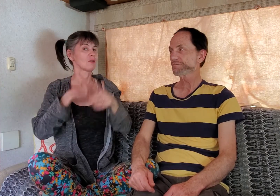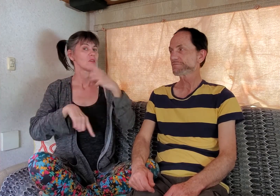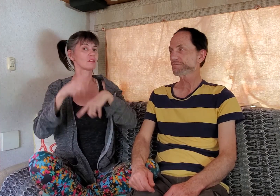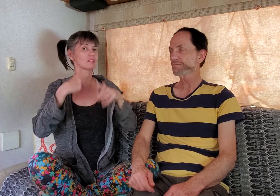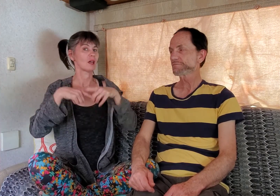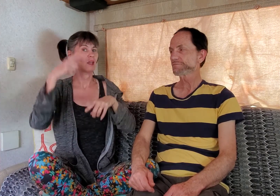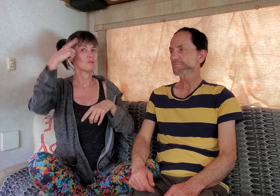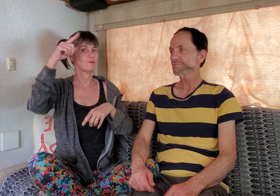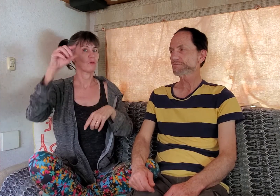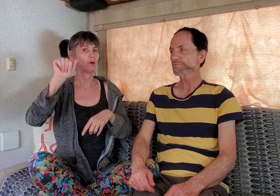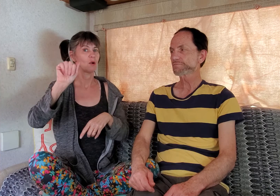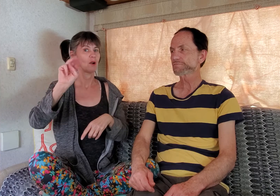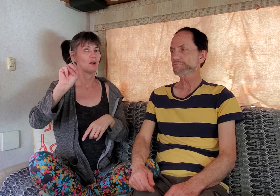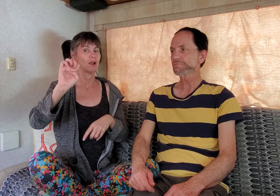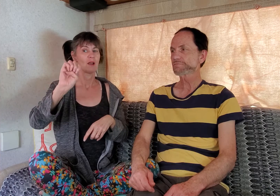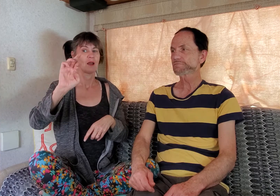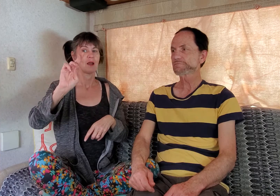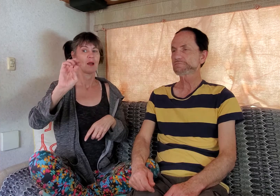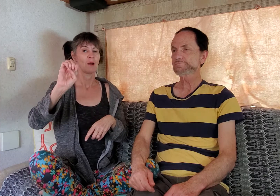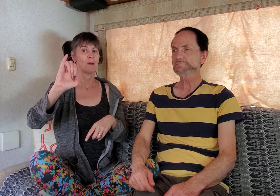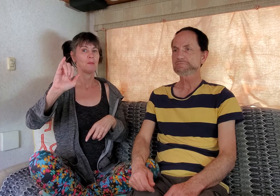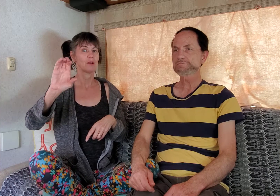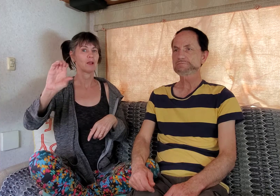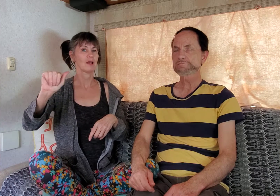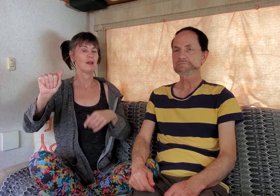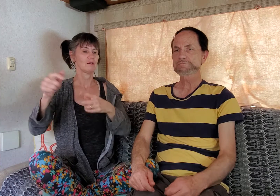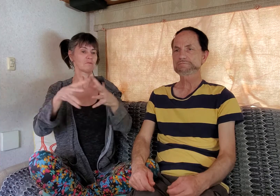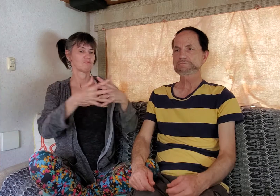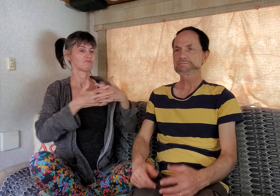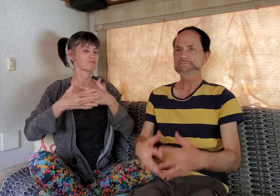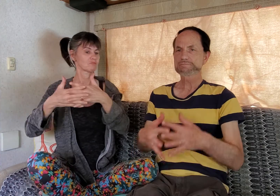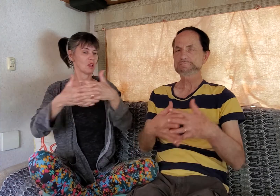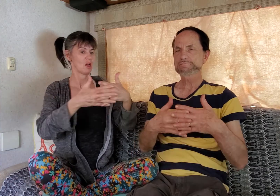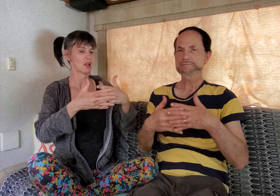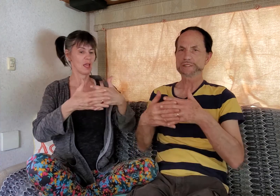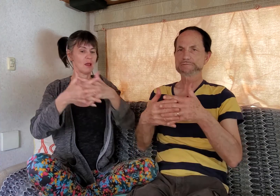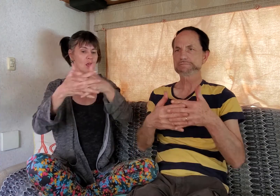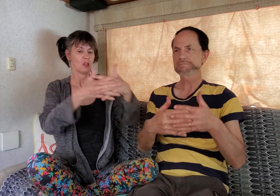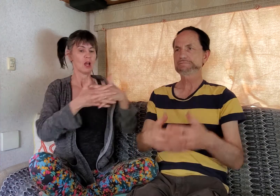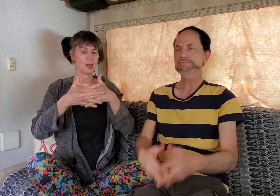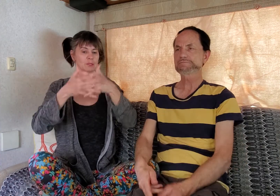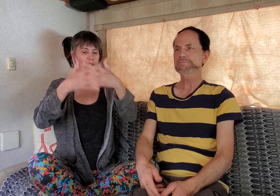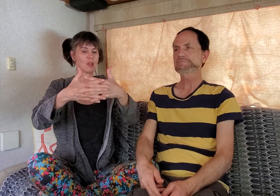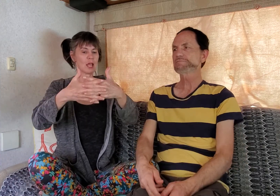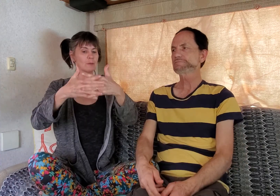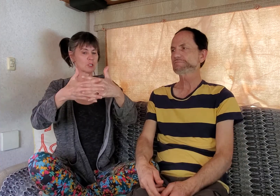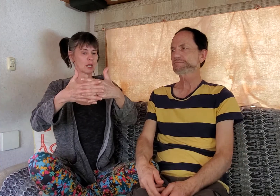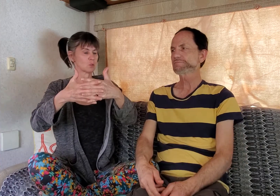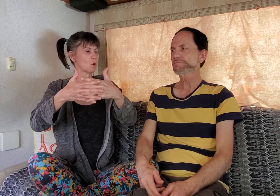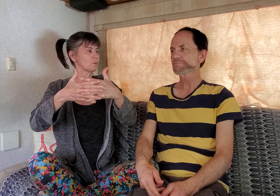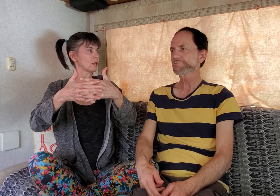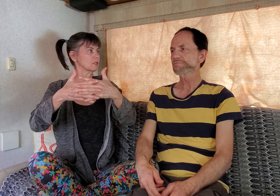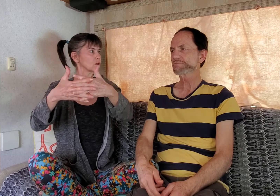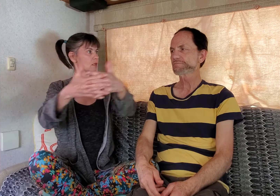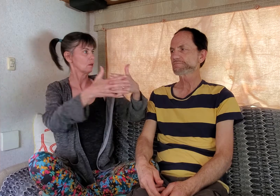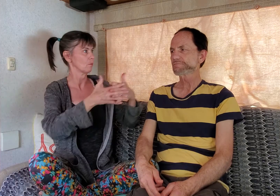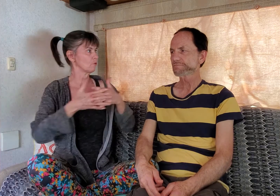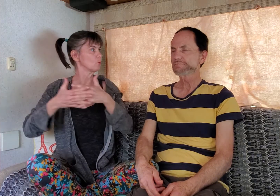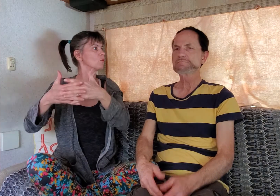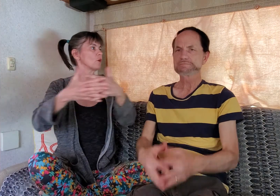the sign for America. Log cabin. So I think a log cabin is just like one place, and then if you move it